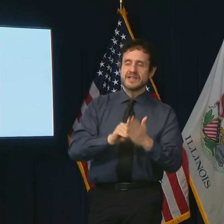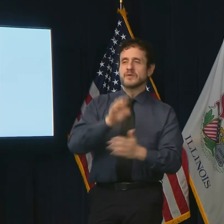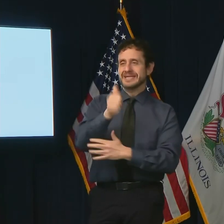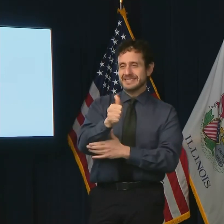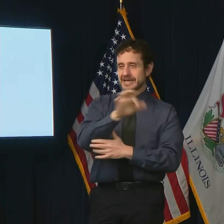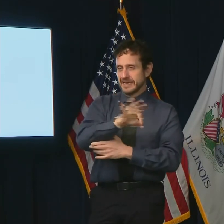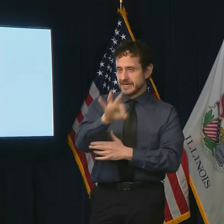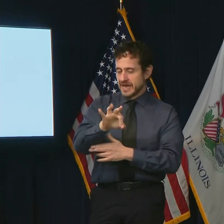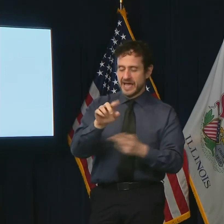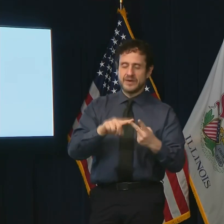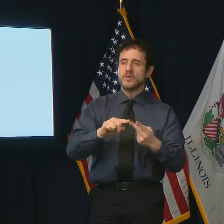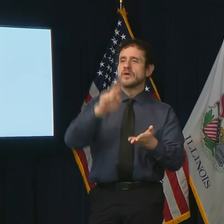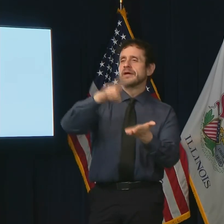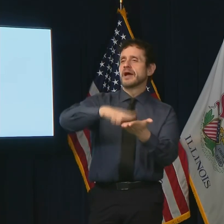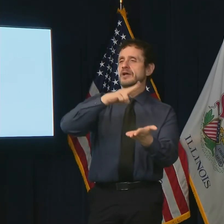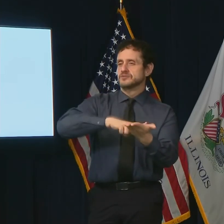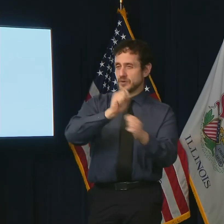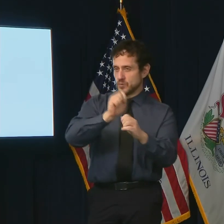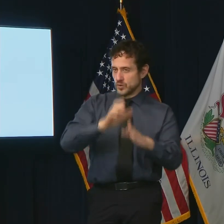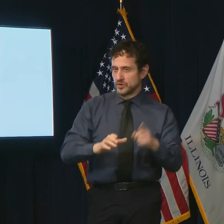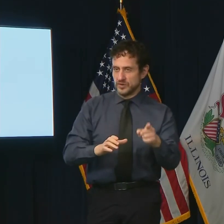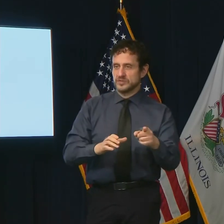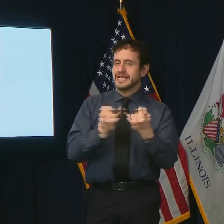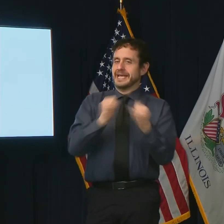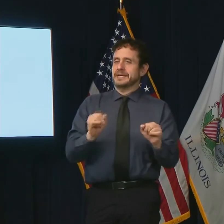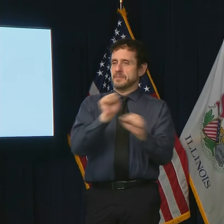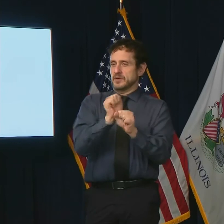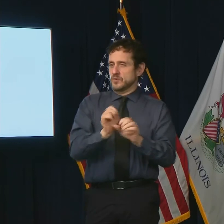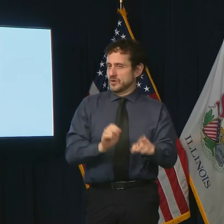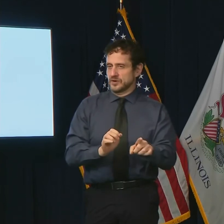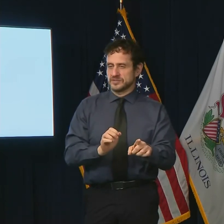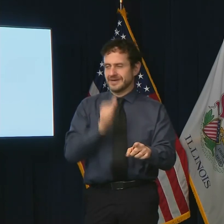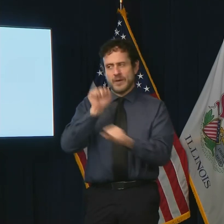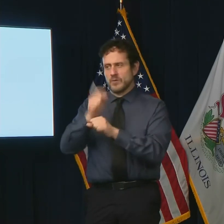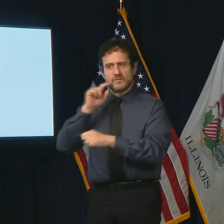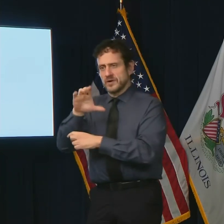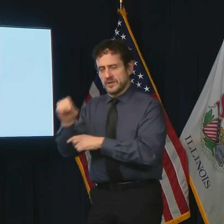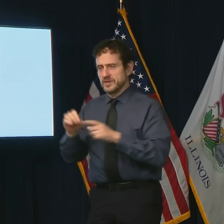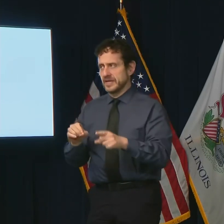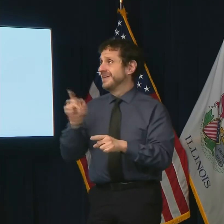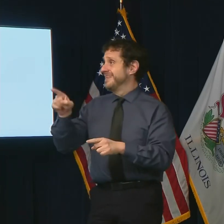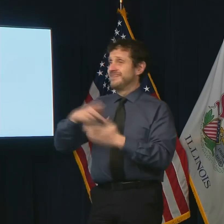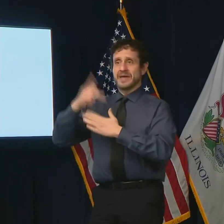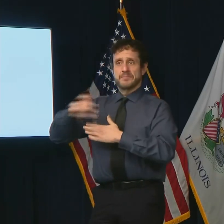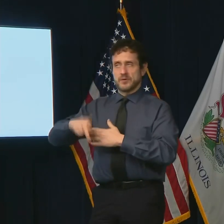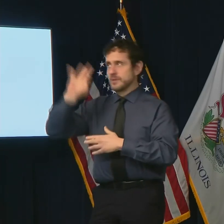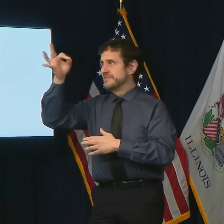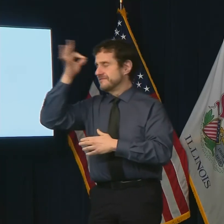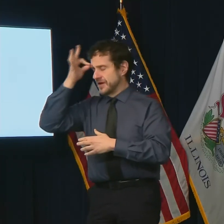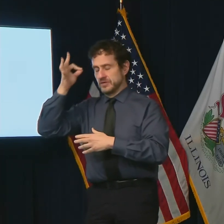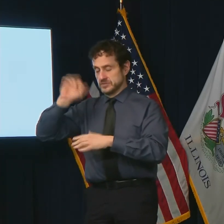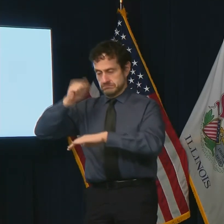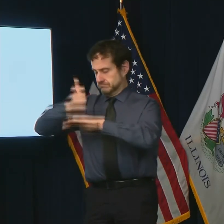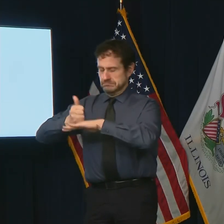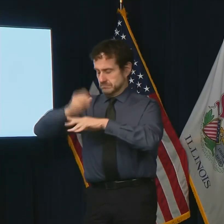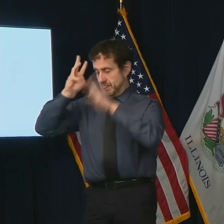or contractors, essentially. And it was created on the fly by the federal government.